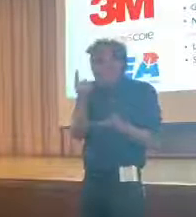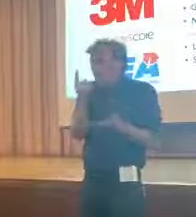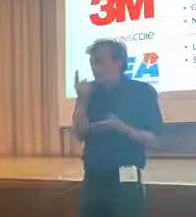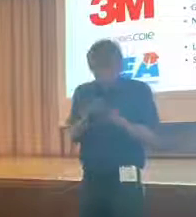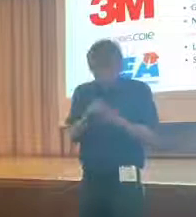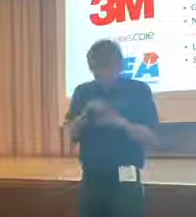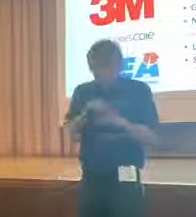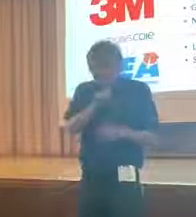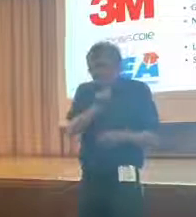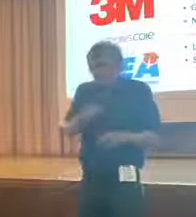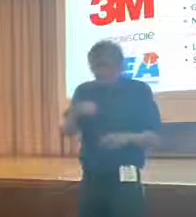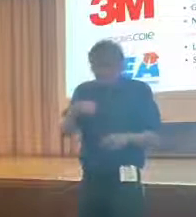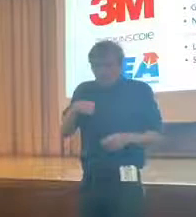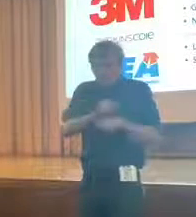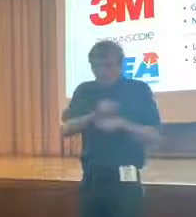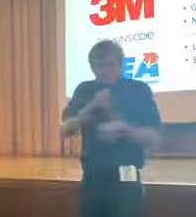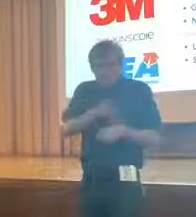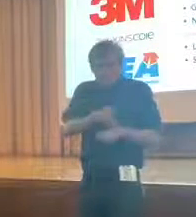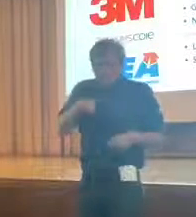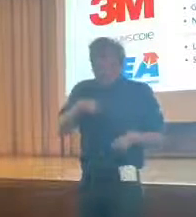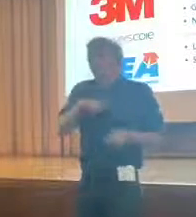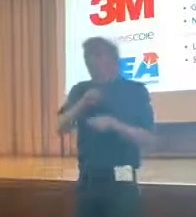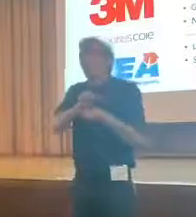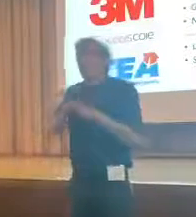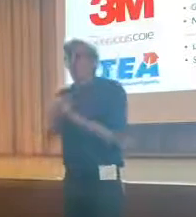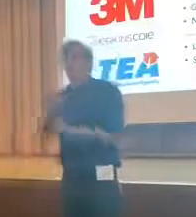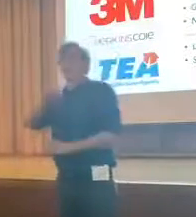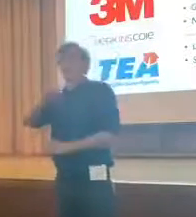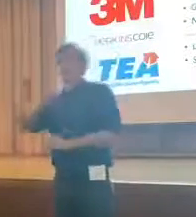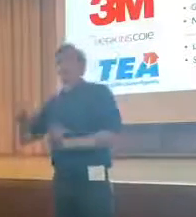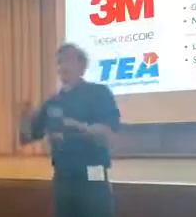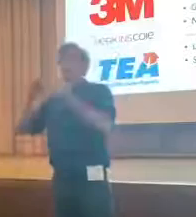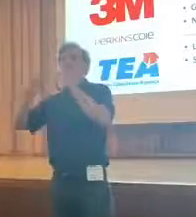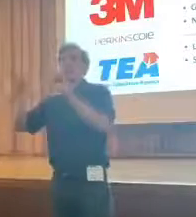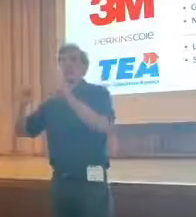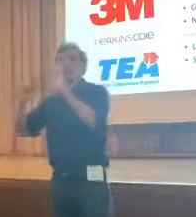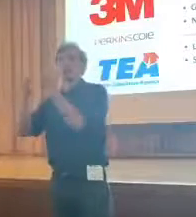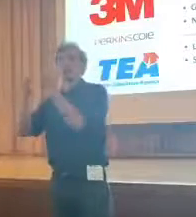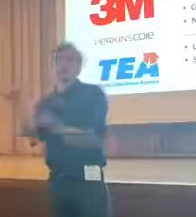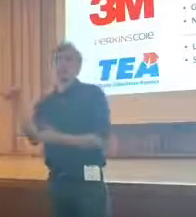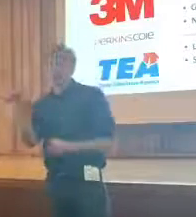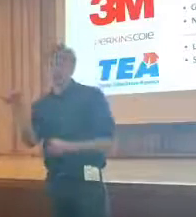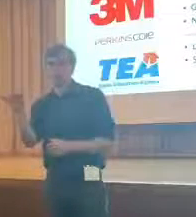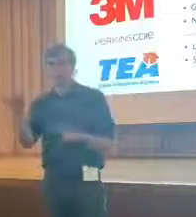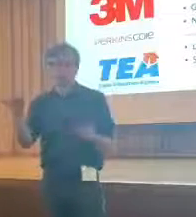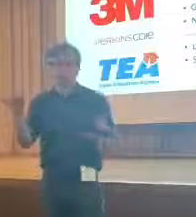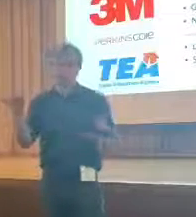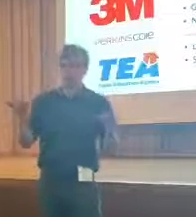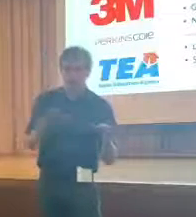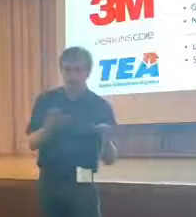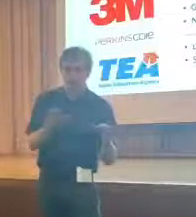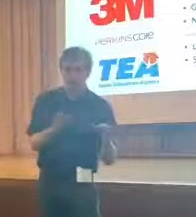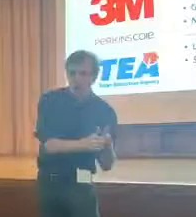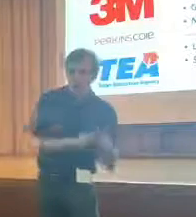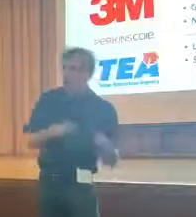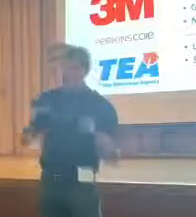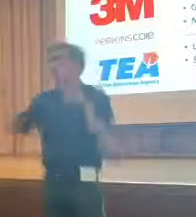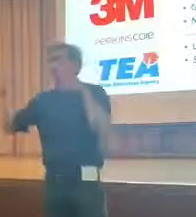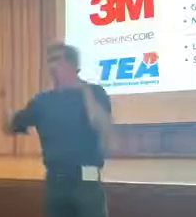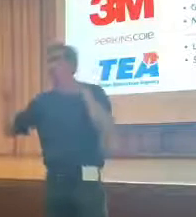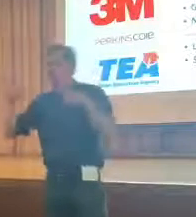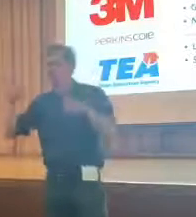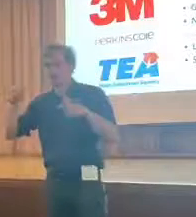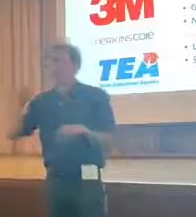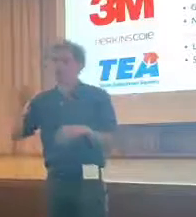with organizations like the Texas Education Association. So why I'm telling you that is because I want you to know